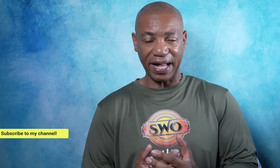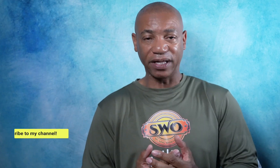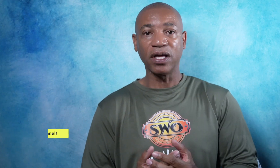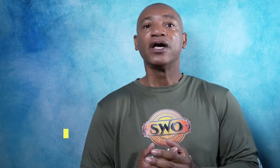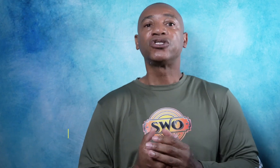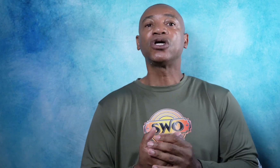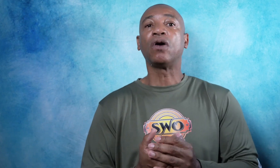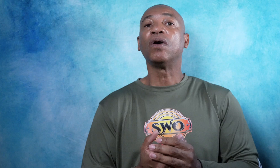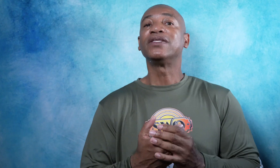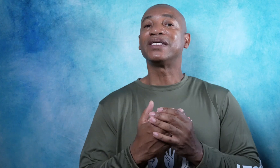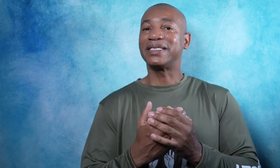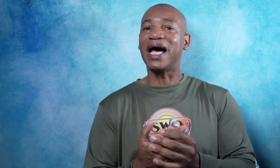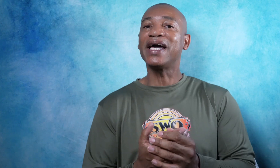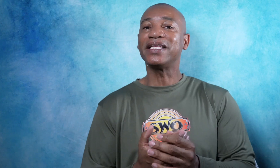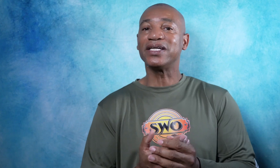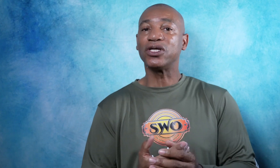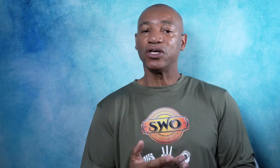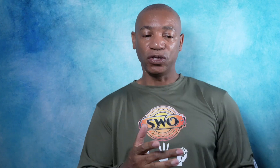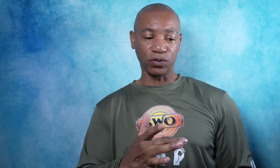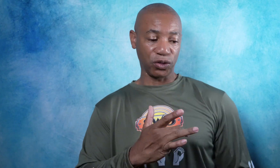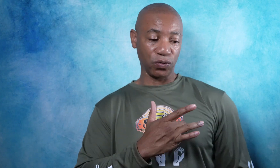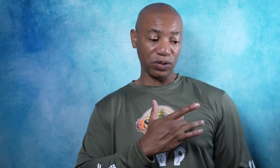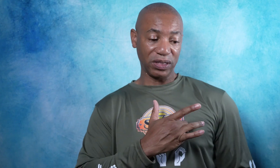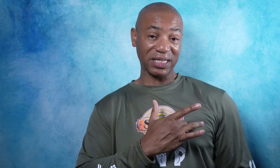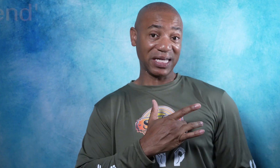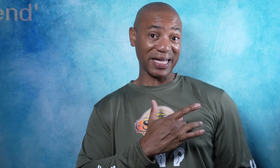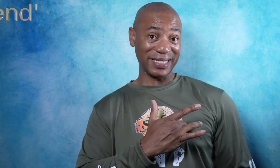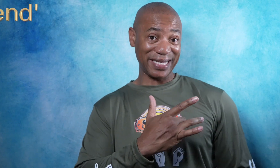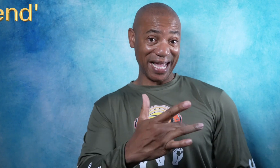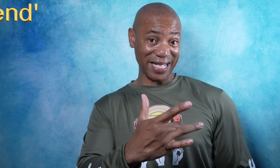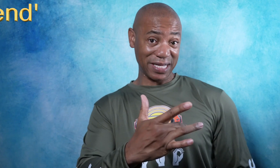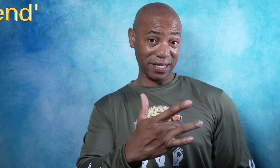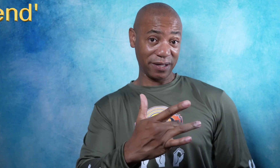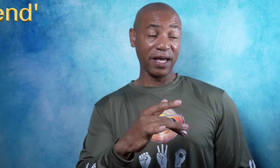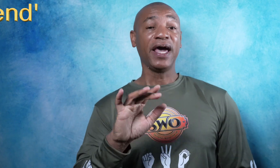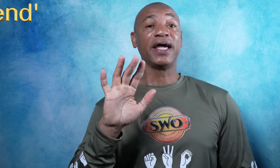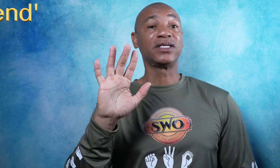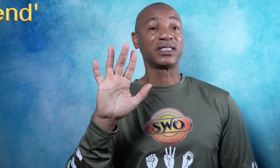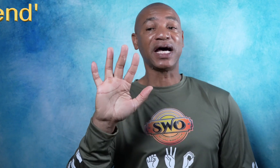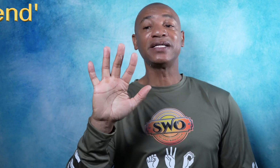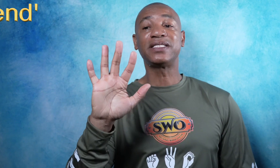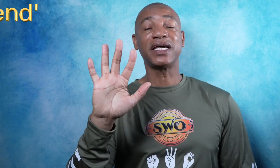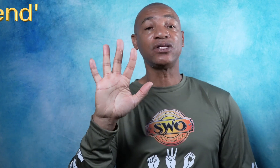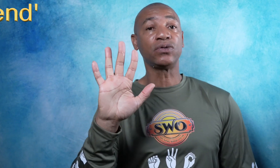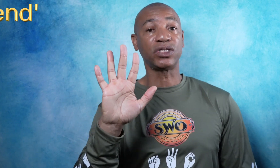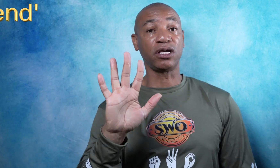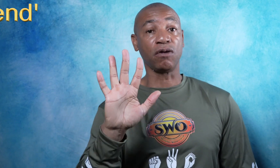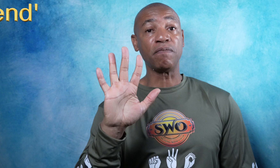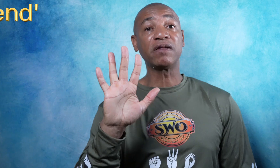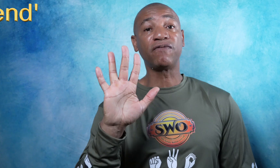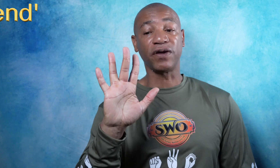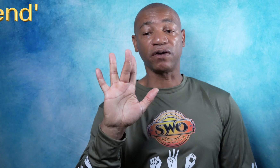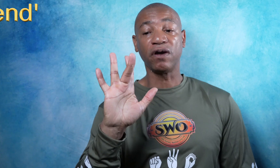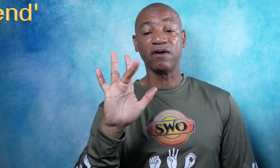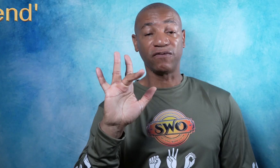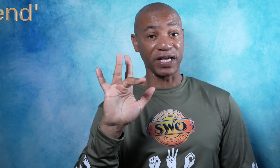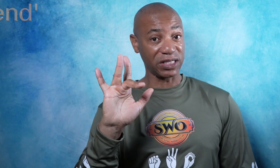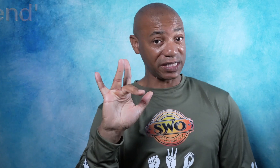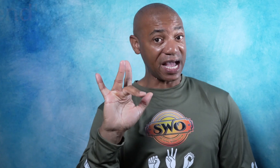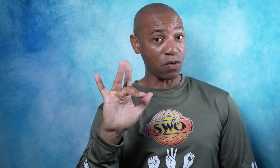it. So to sign this, you'll do the sign tend, and to sign tend, you'll take your middle finger, flex it